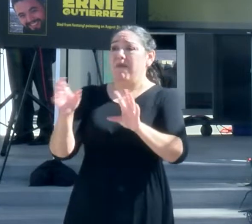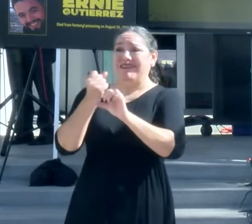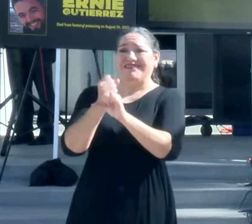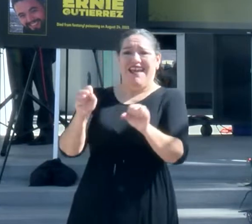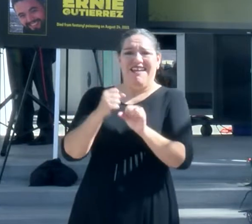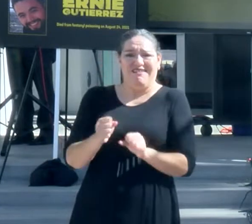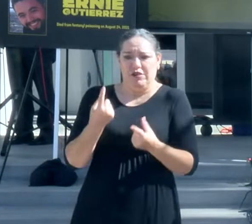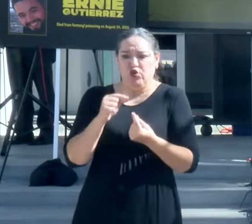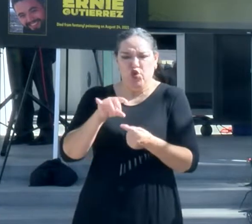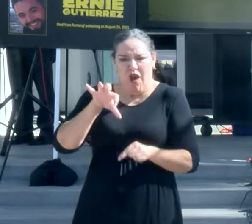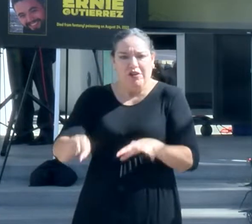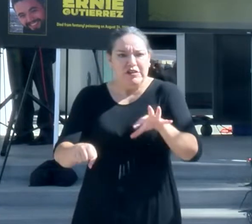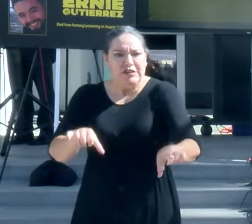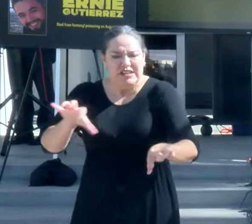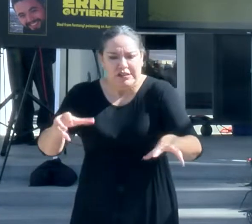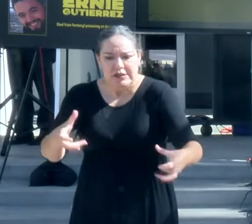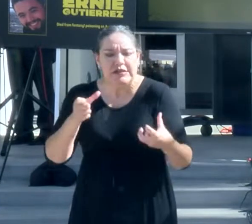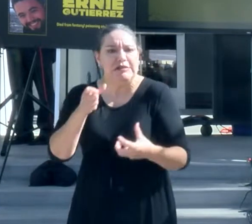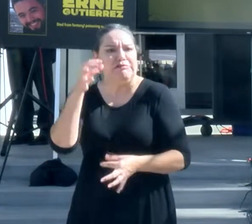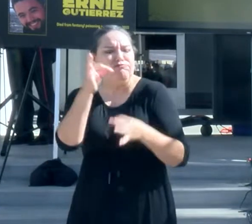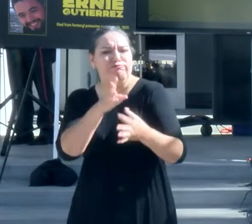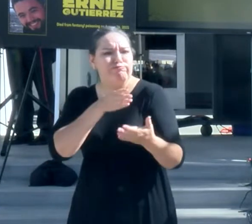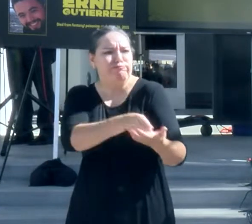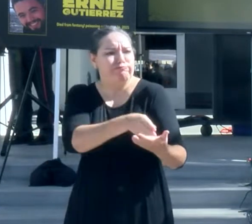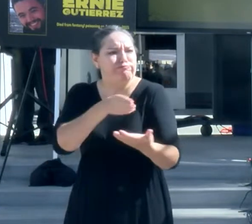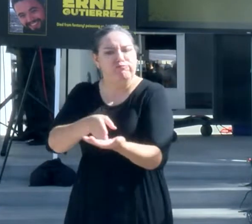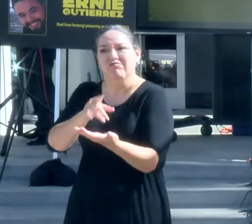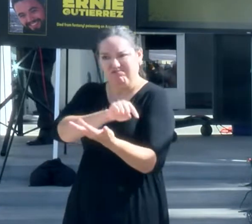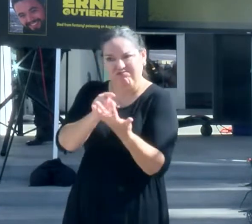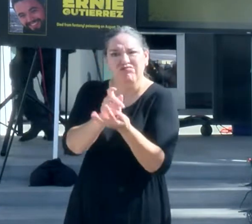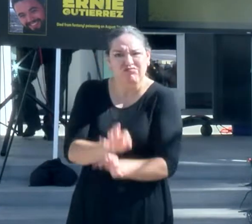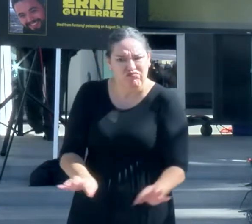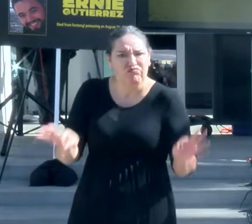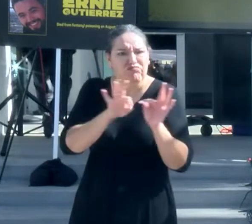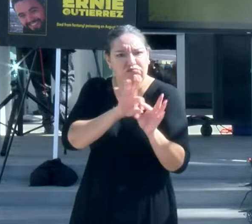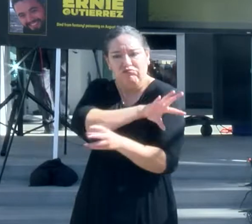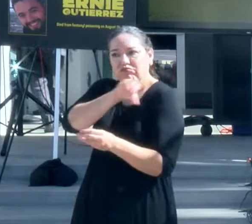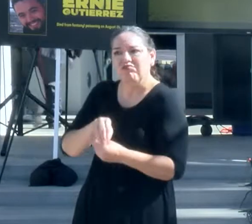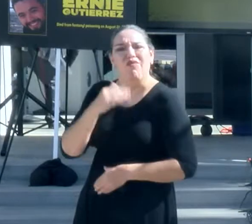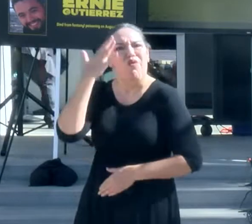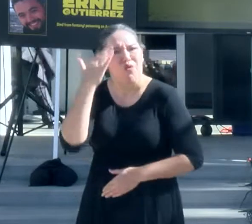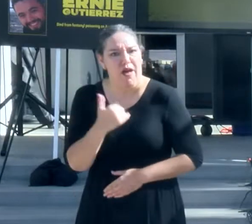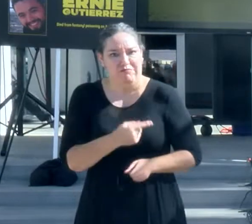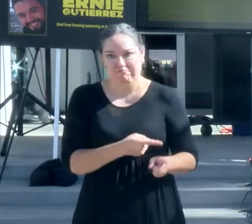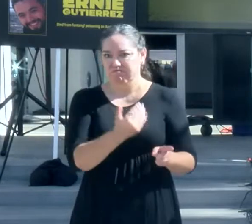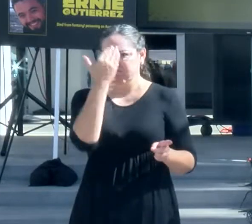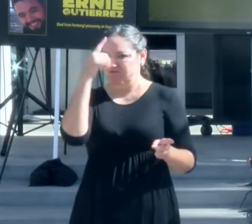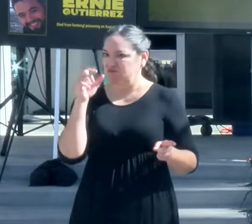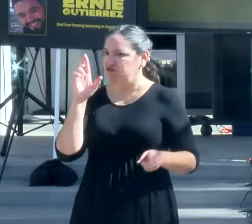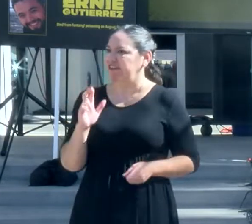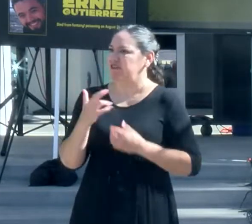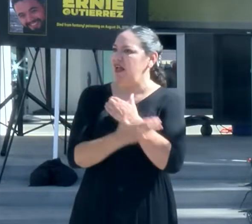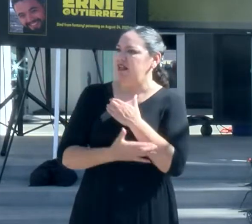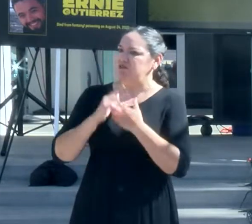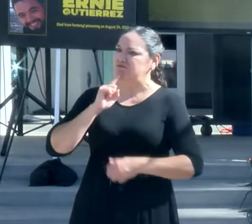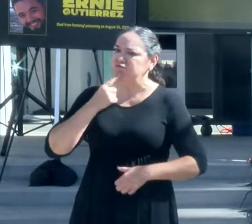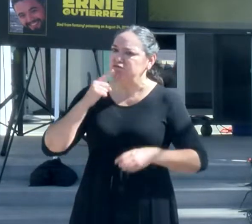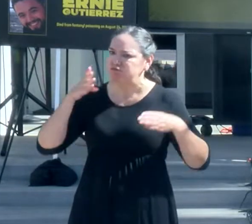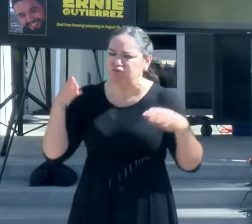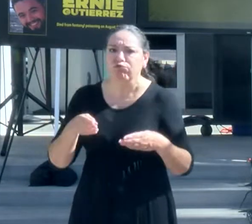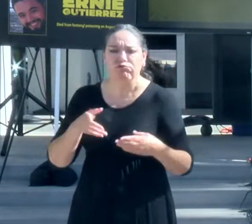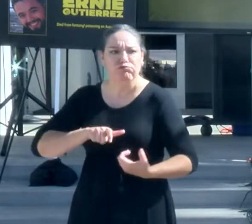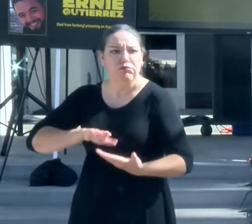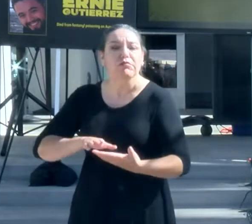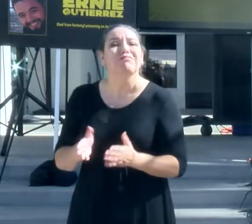and prosecutions, a critical aspect because they know we are serious in Riverside County.